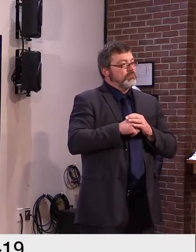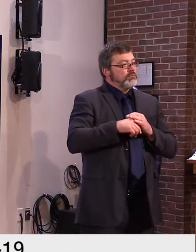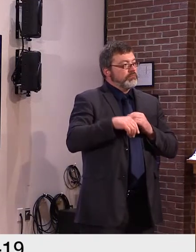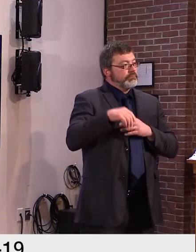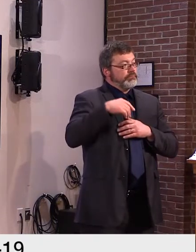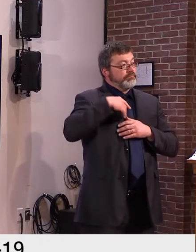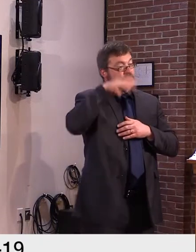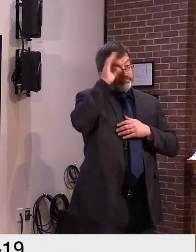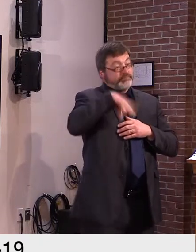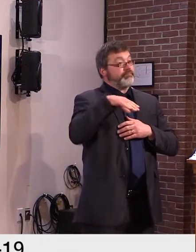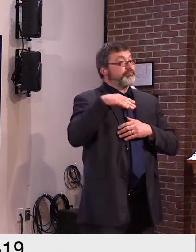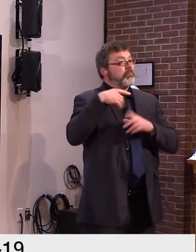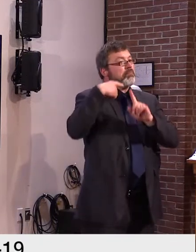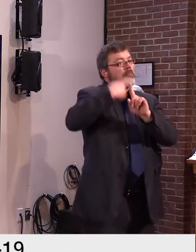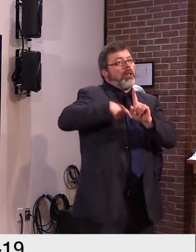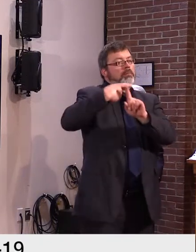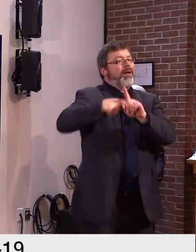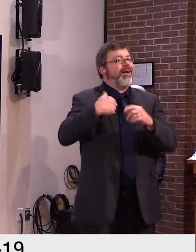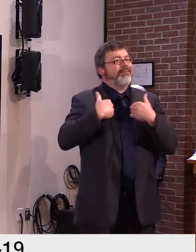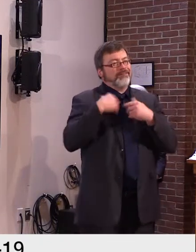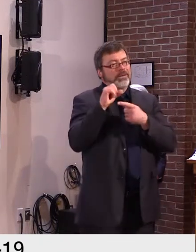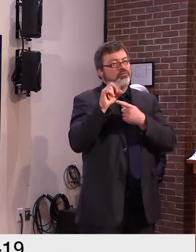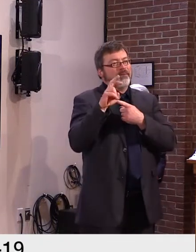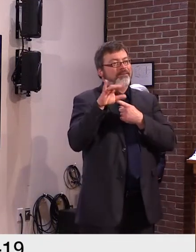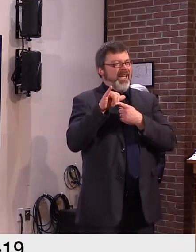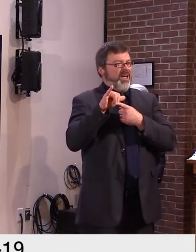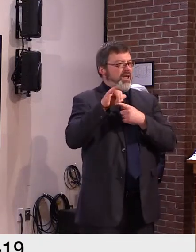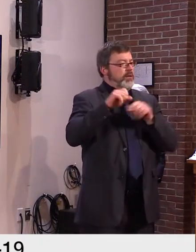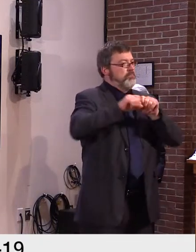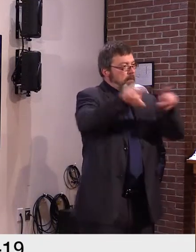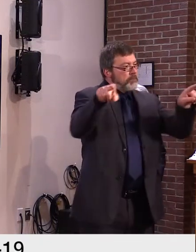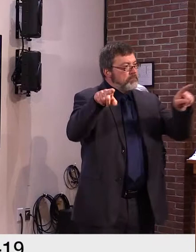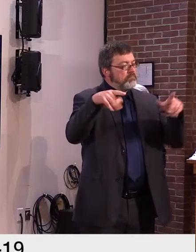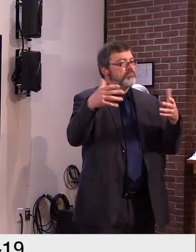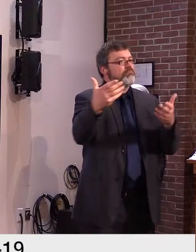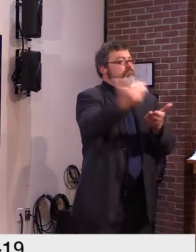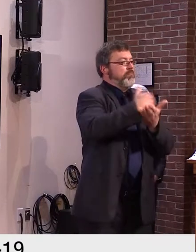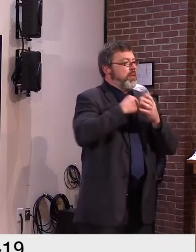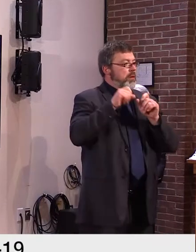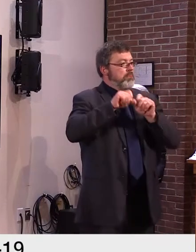week, and I expect to be able to provide some reporting on those results next week.